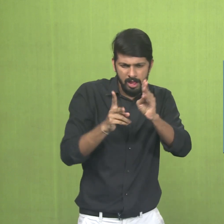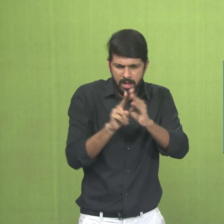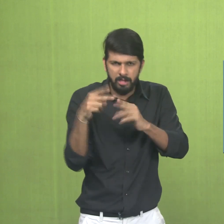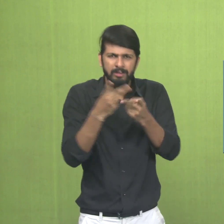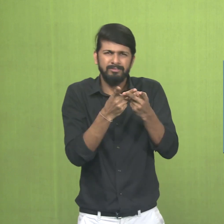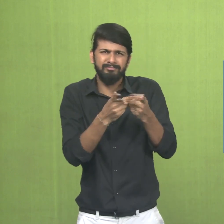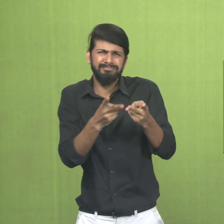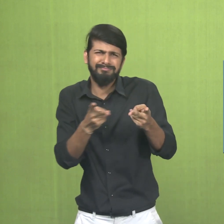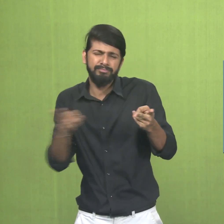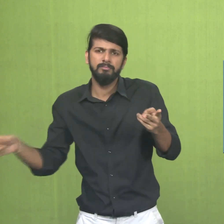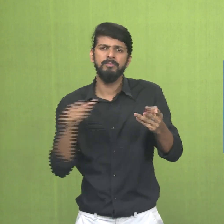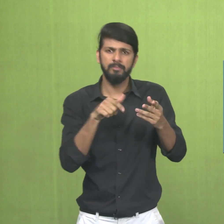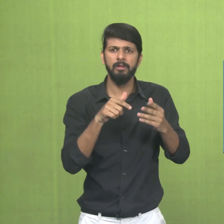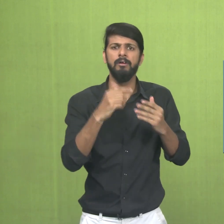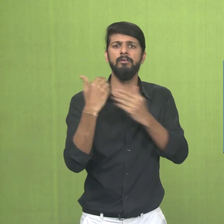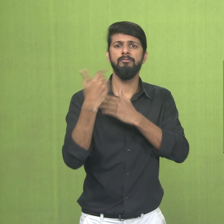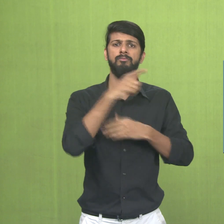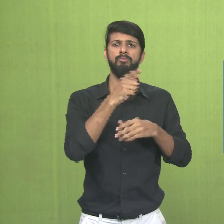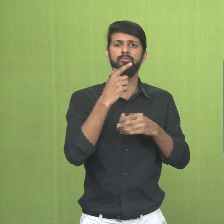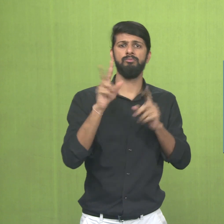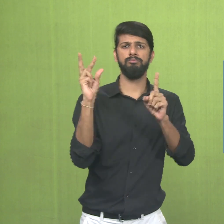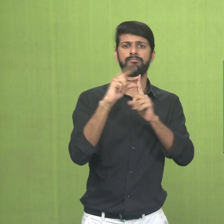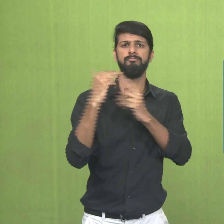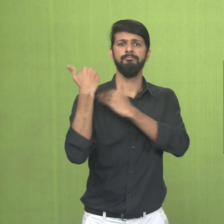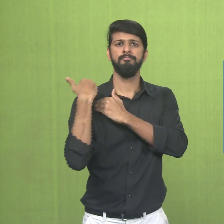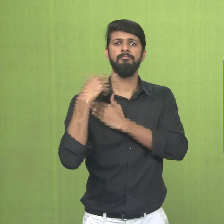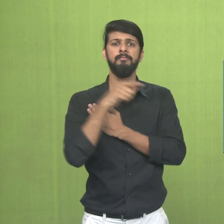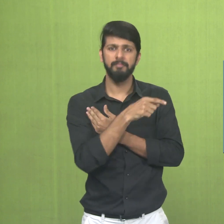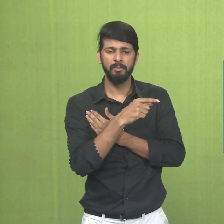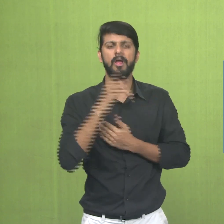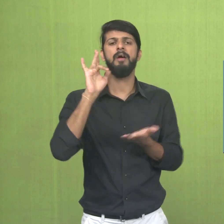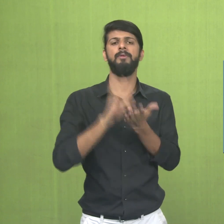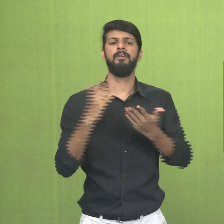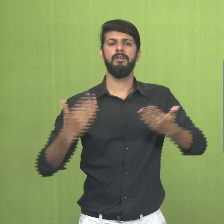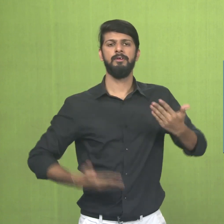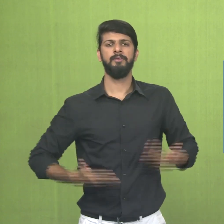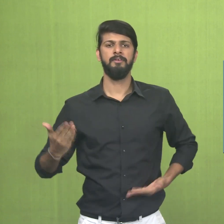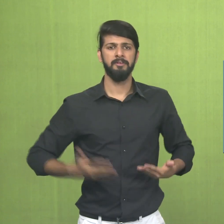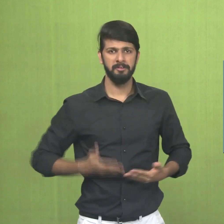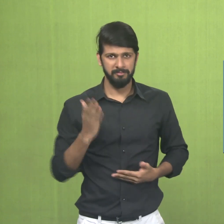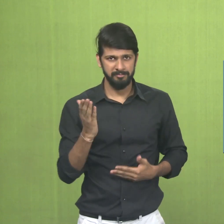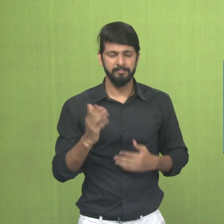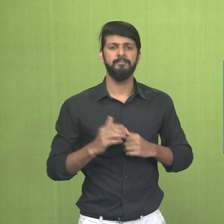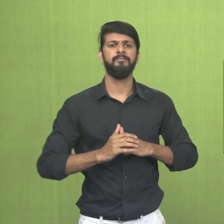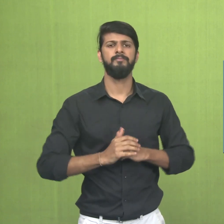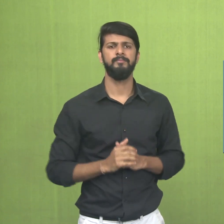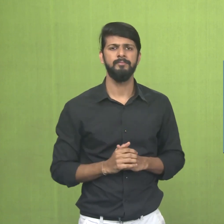being a role model artist himself as well as an educator at this college at